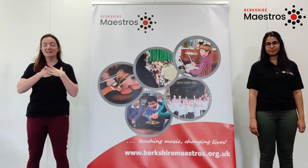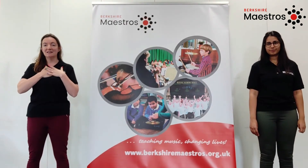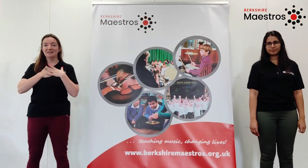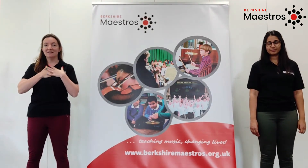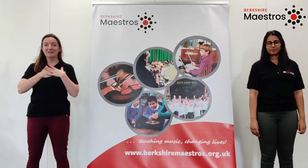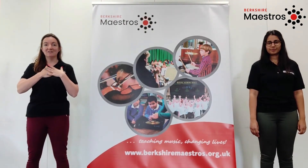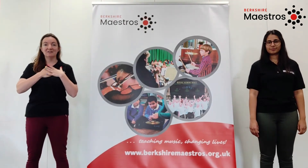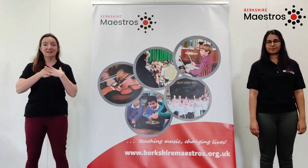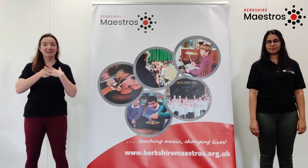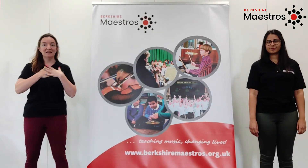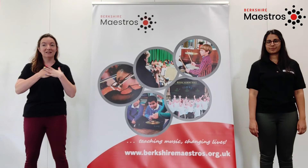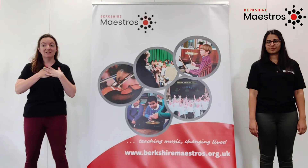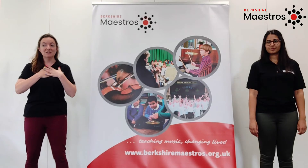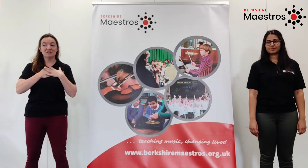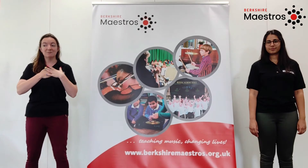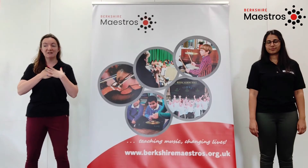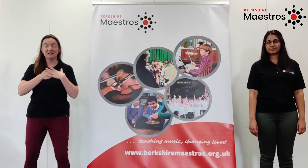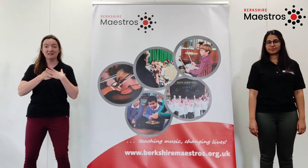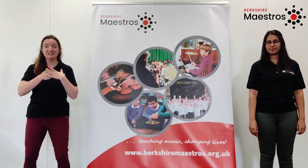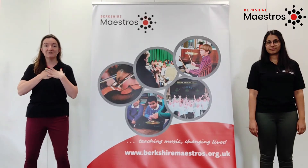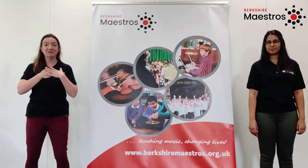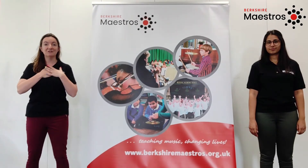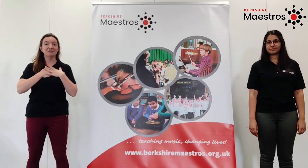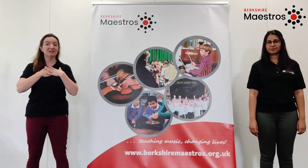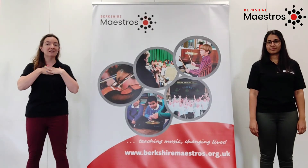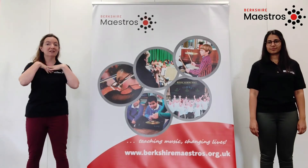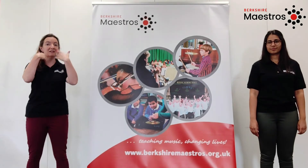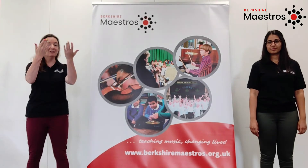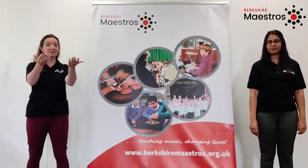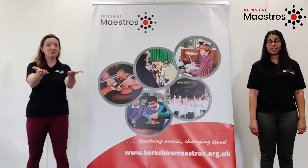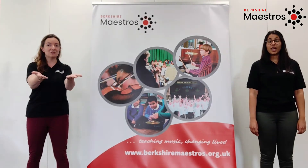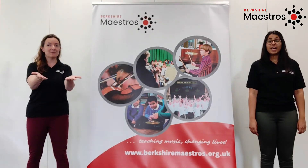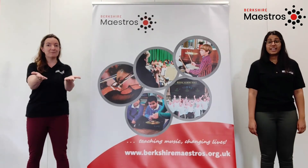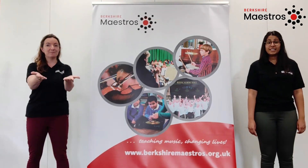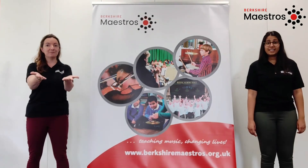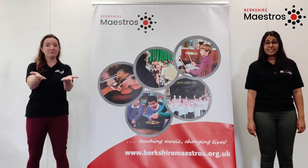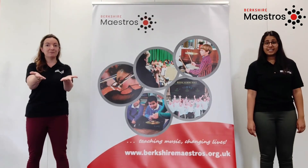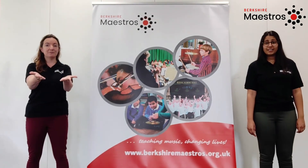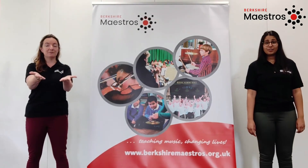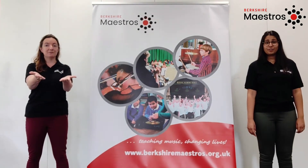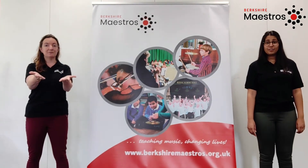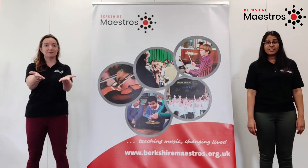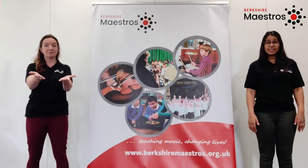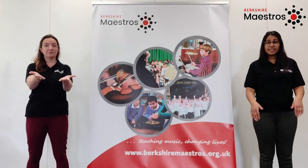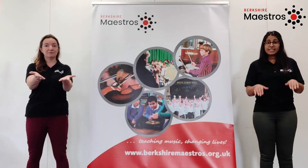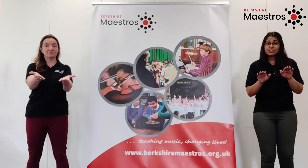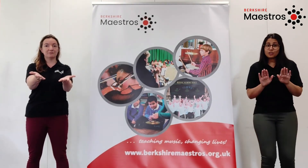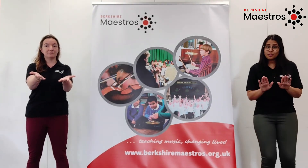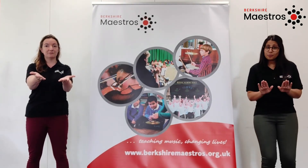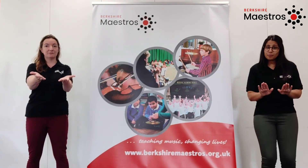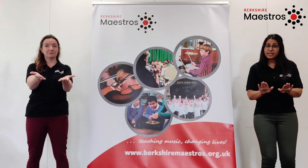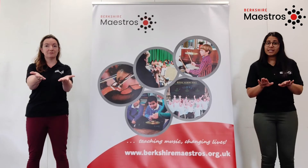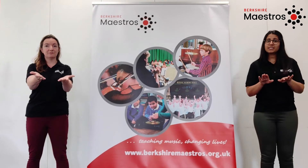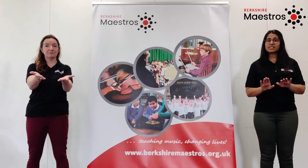Near the village, the peaceful village. Near the village, the